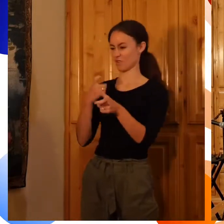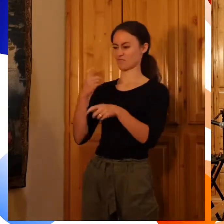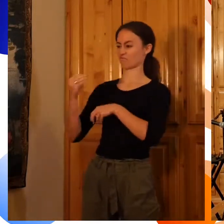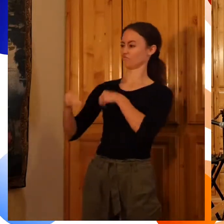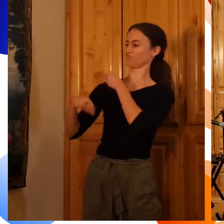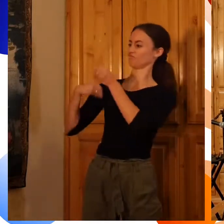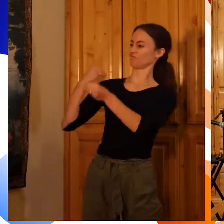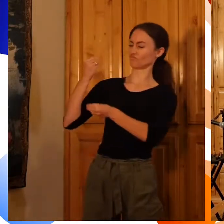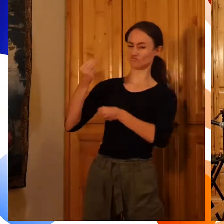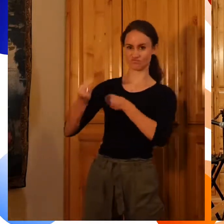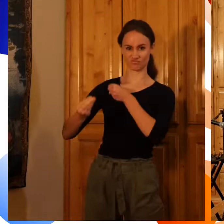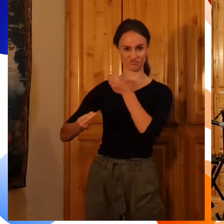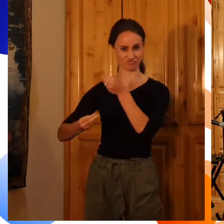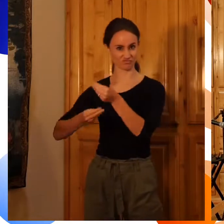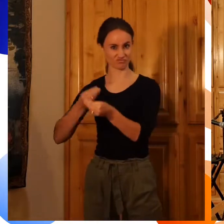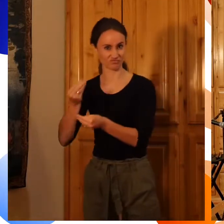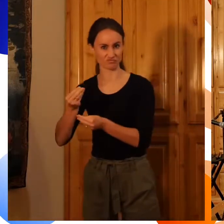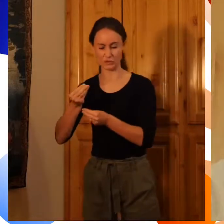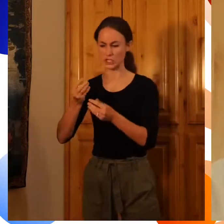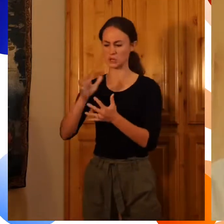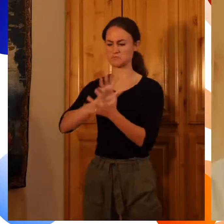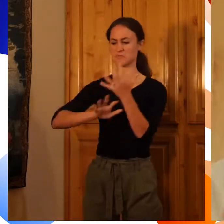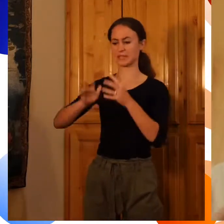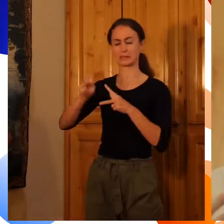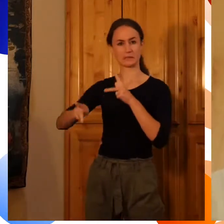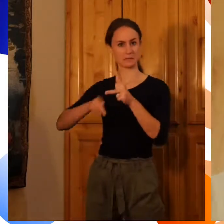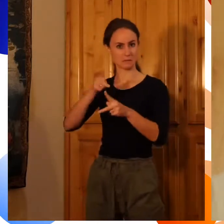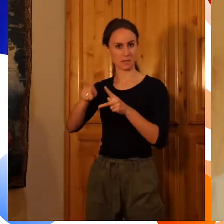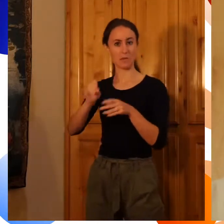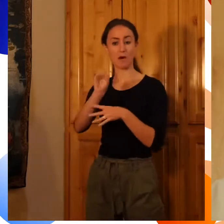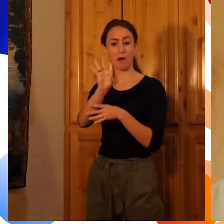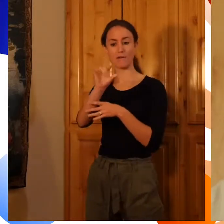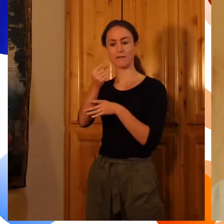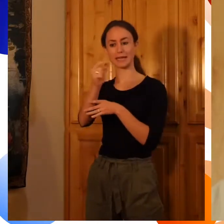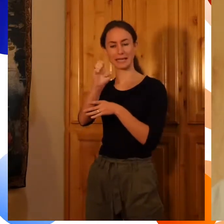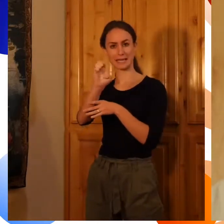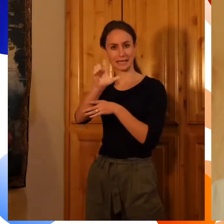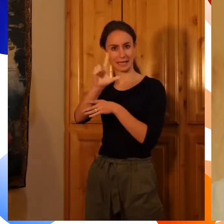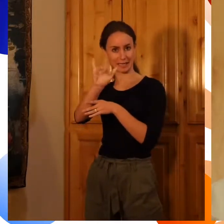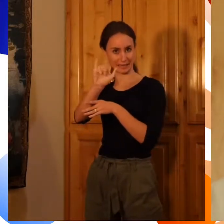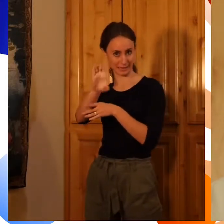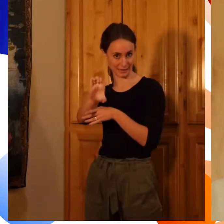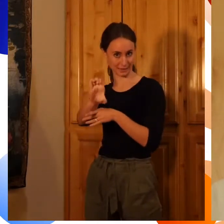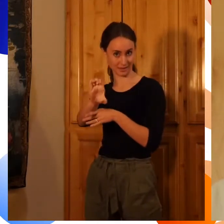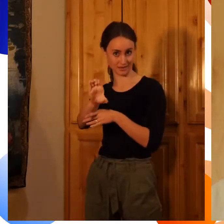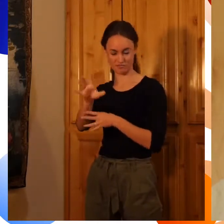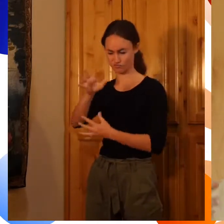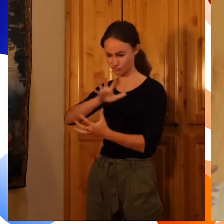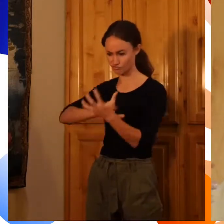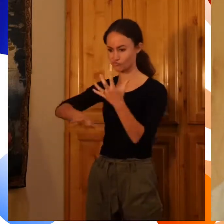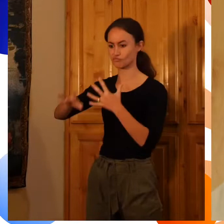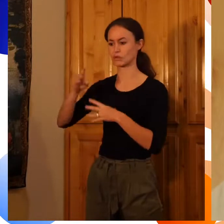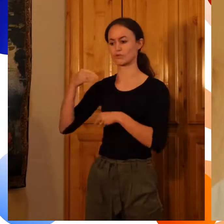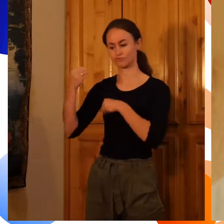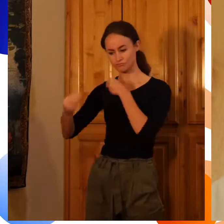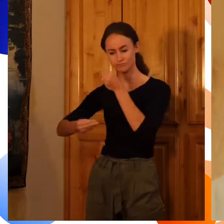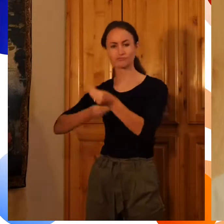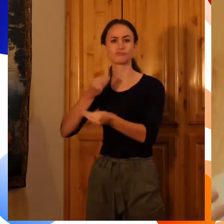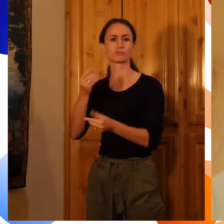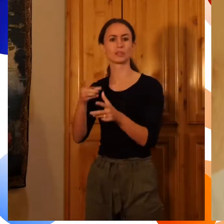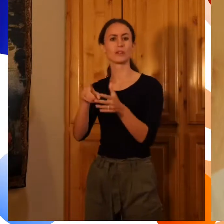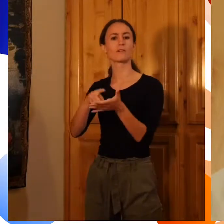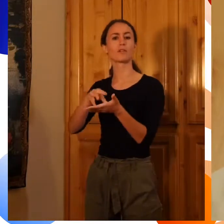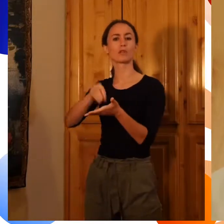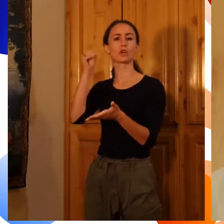the people that were there, the Gaelic people. And the people there have learned their tales and songs and music from the other world, or